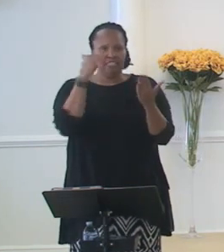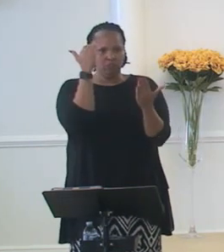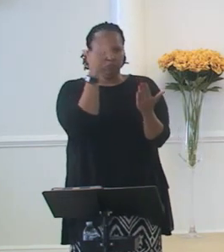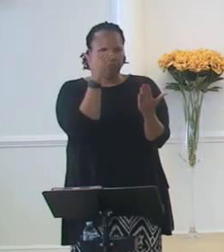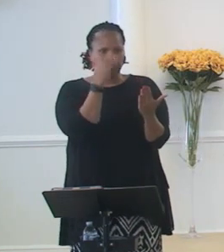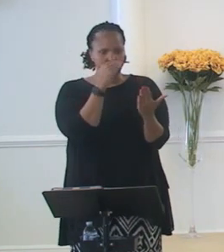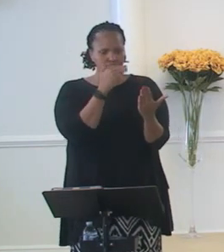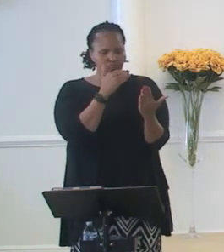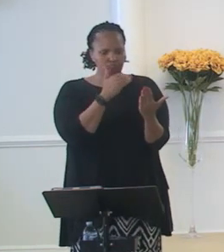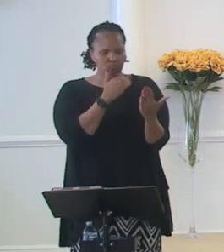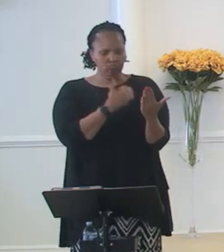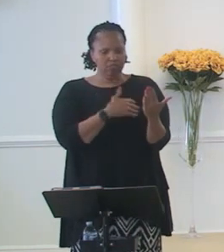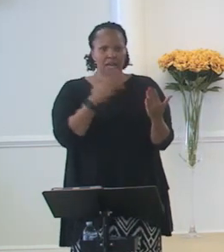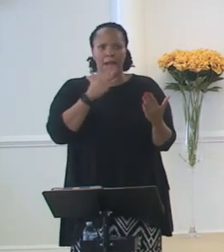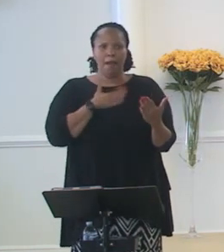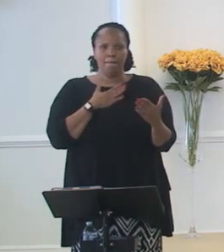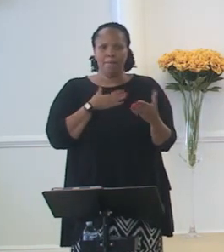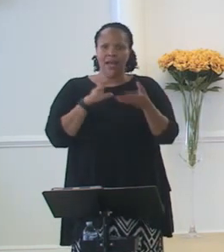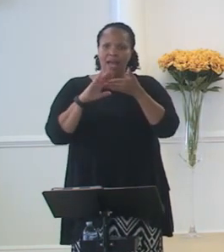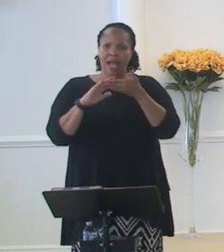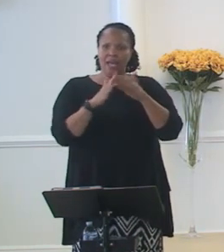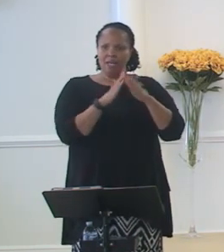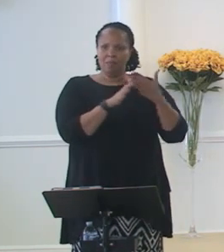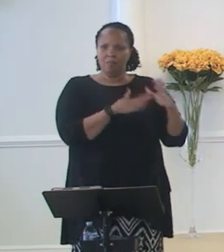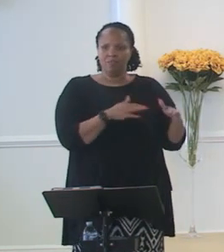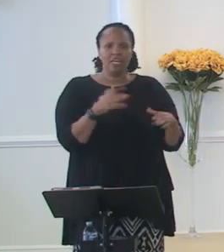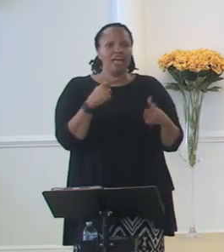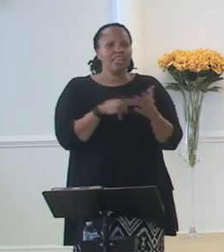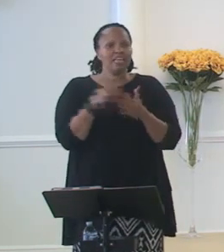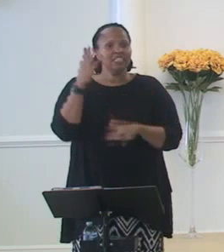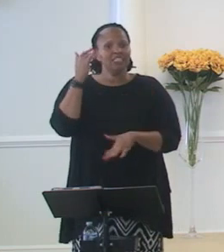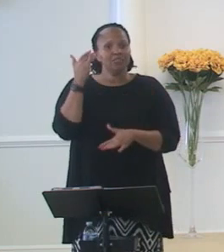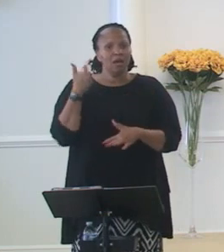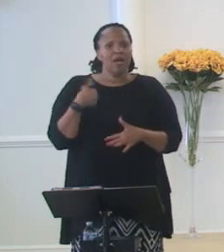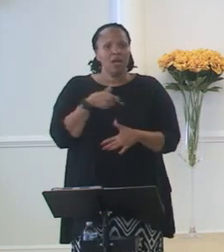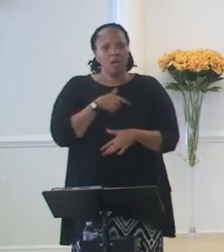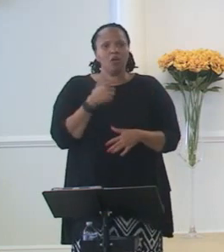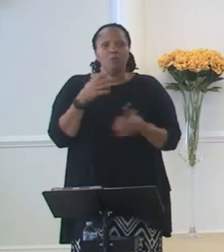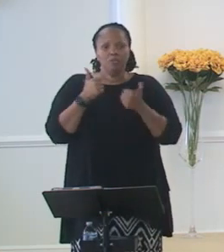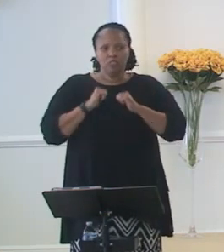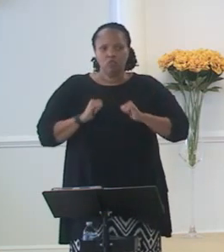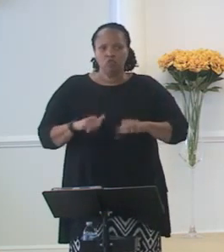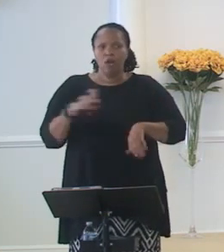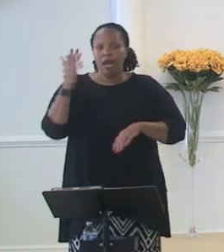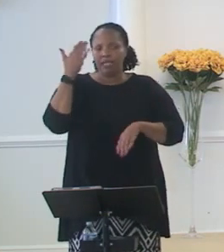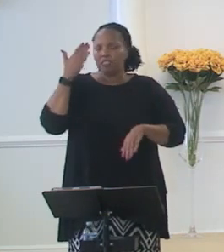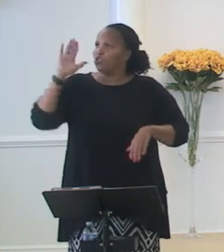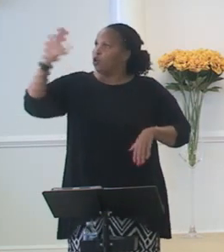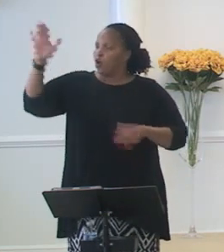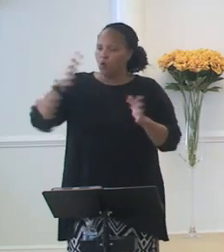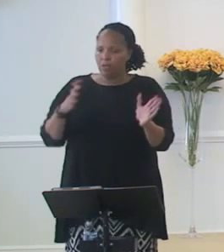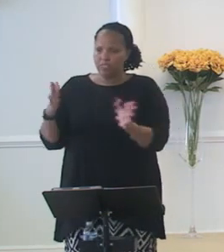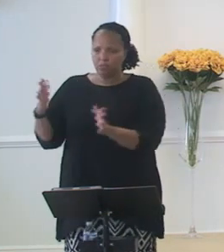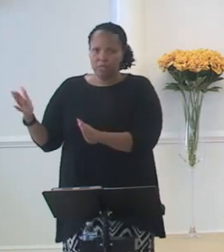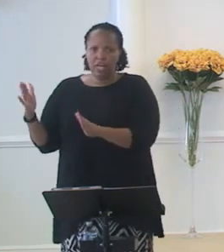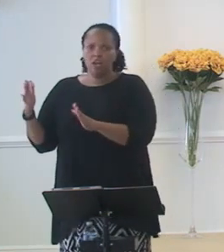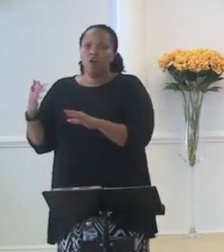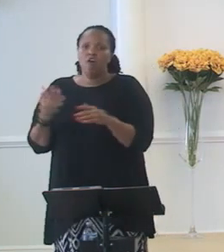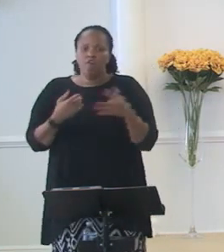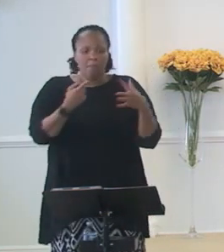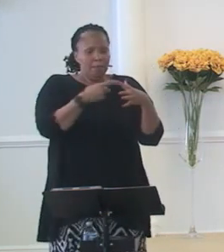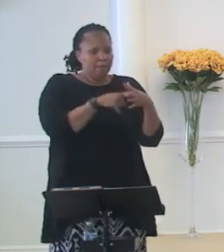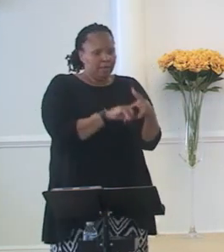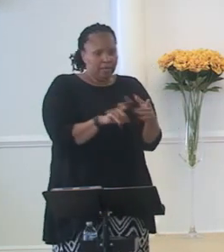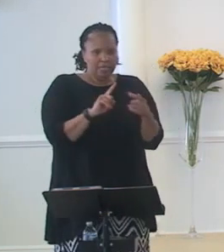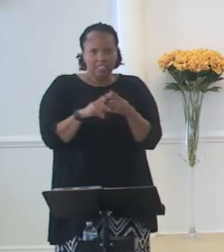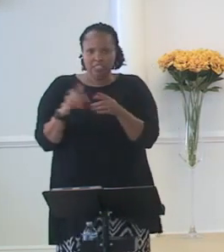my community. This is why we seek to know and understand the plan of God from the beginning to the end,